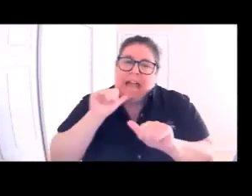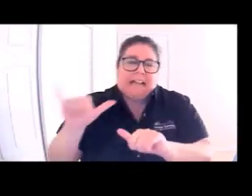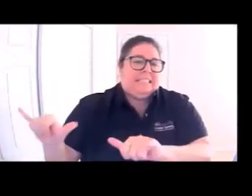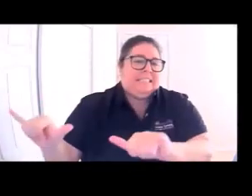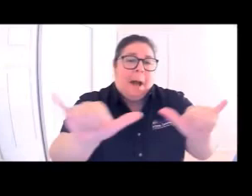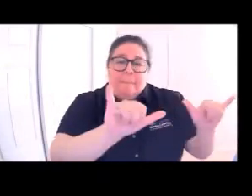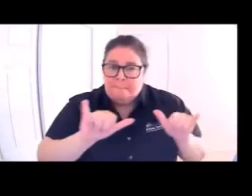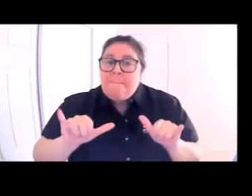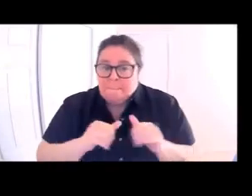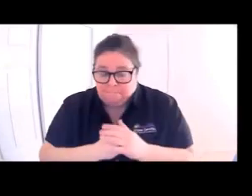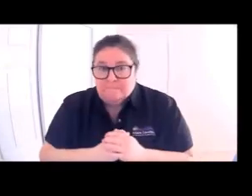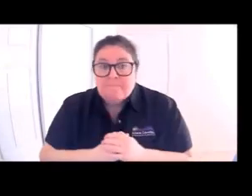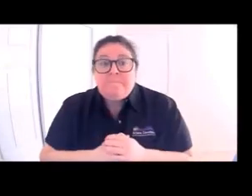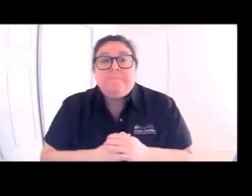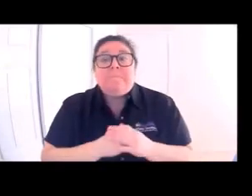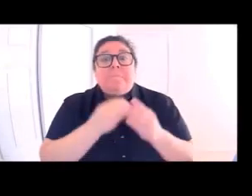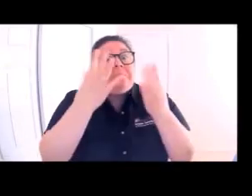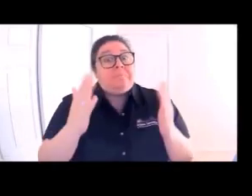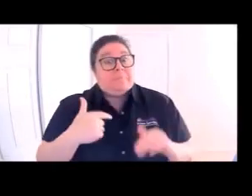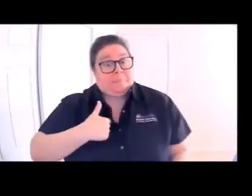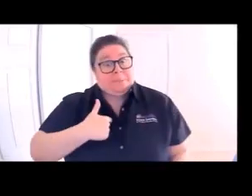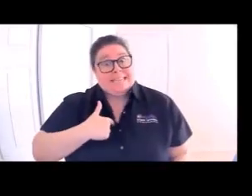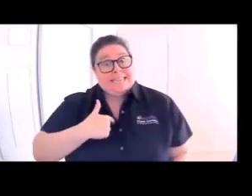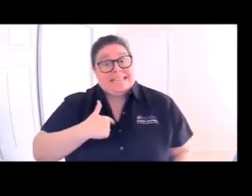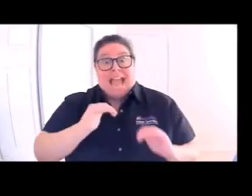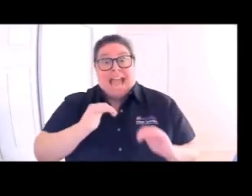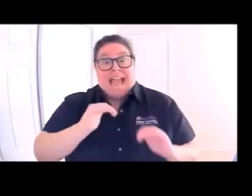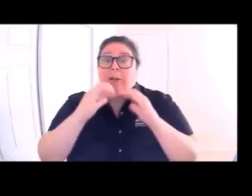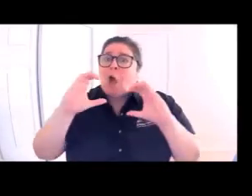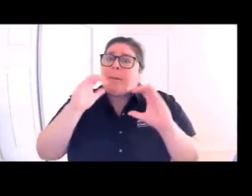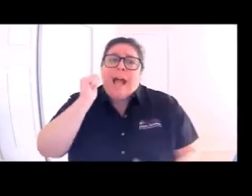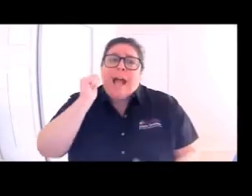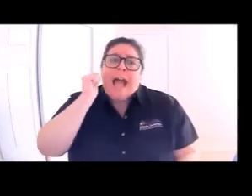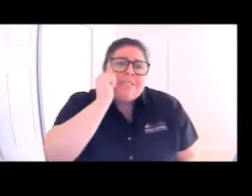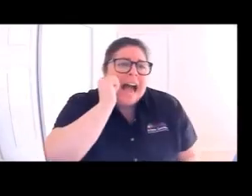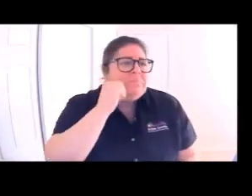speak. We are not all the same.